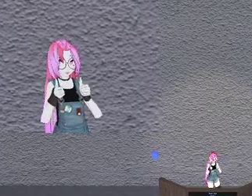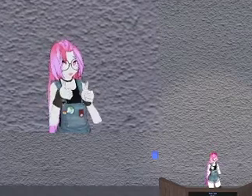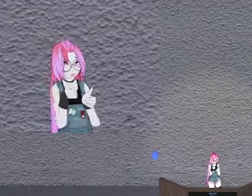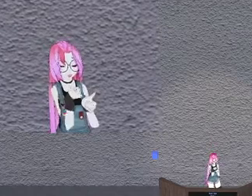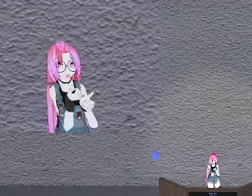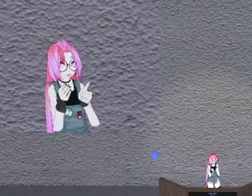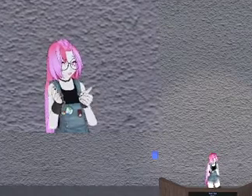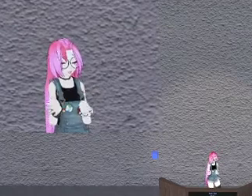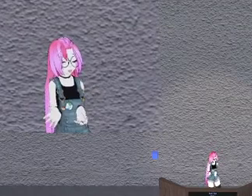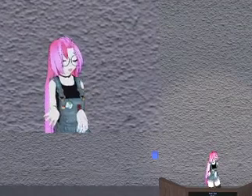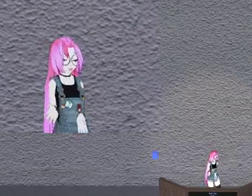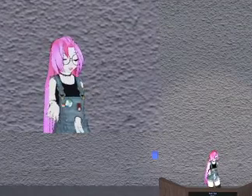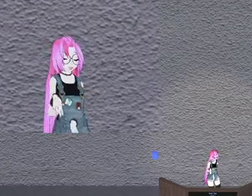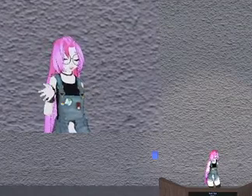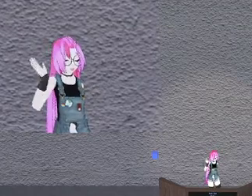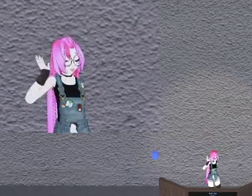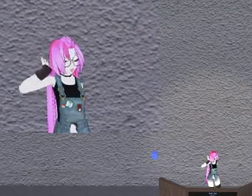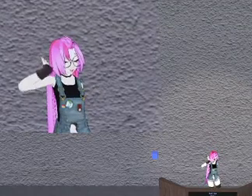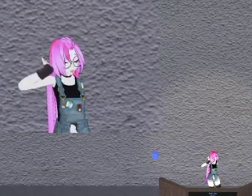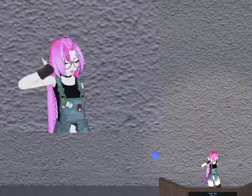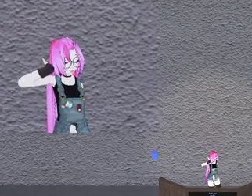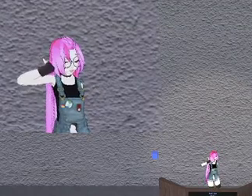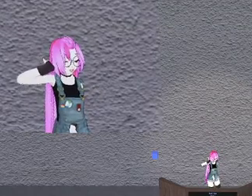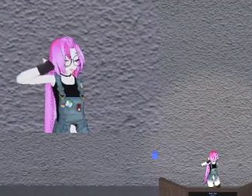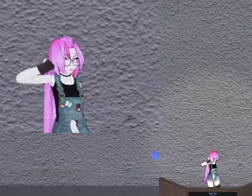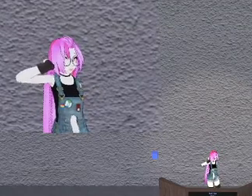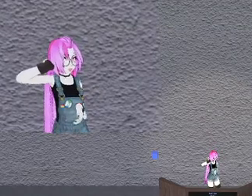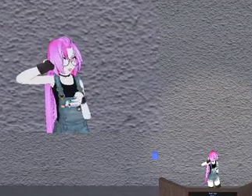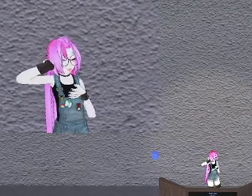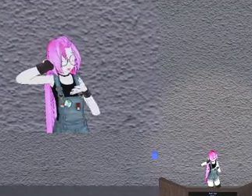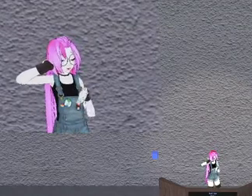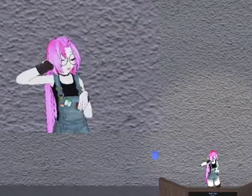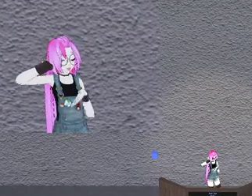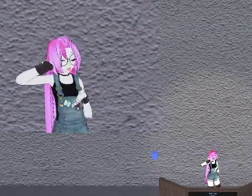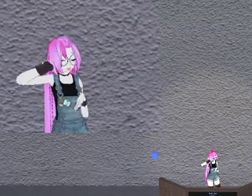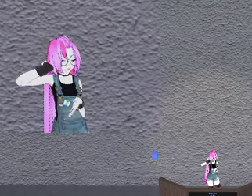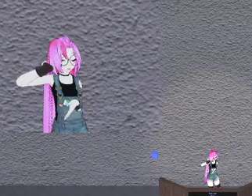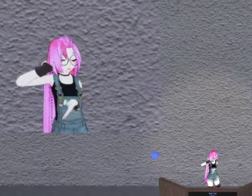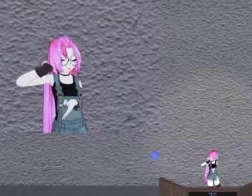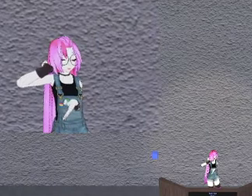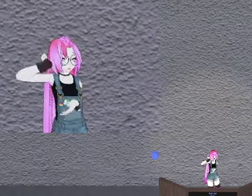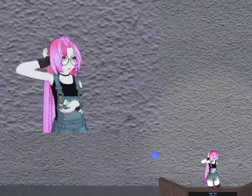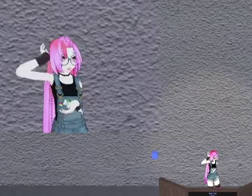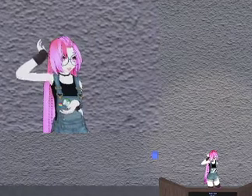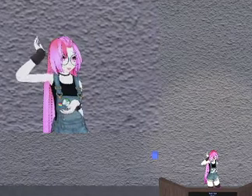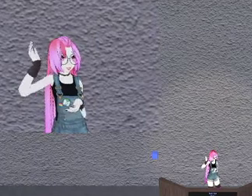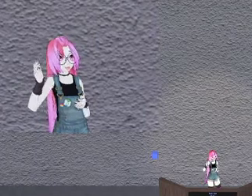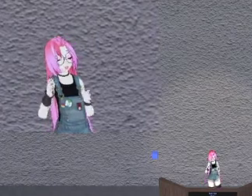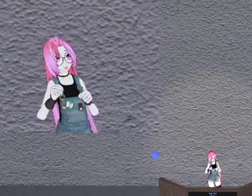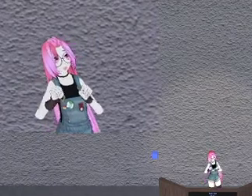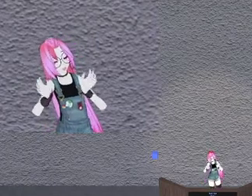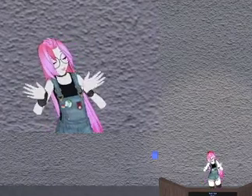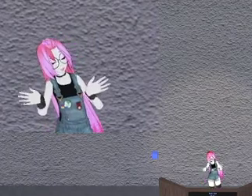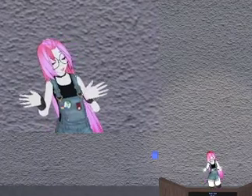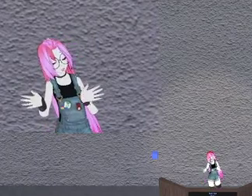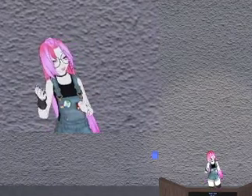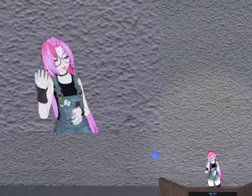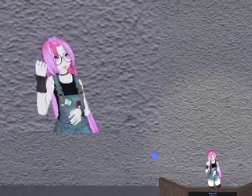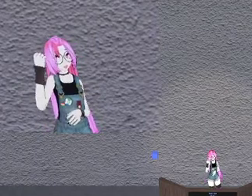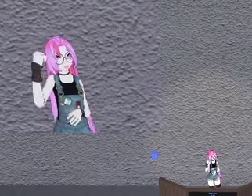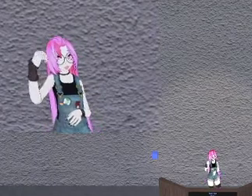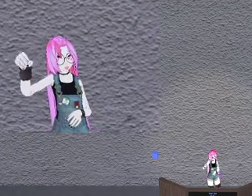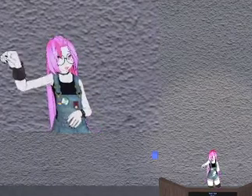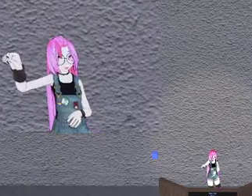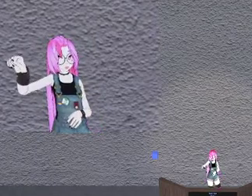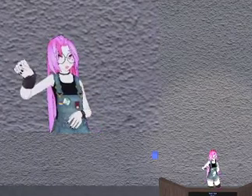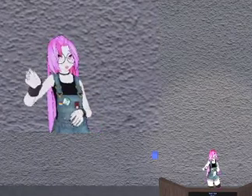a sneaky person. Whatever. You can still get the same point across. That probably more clearer if you